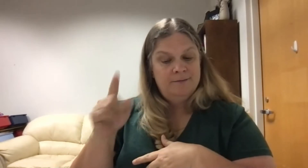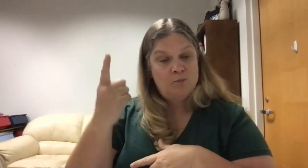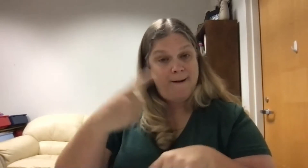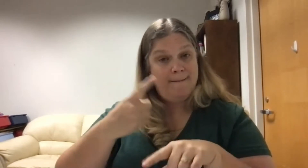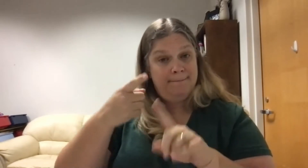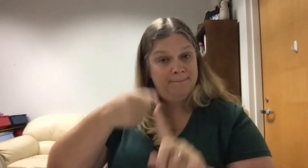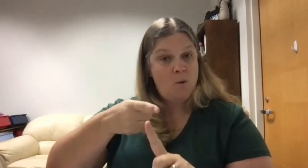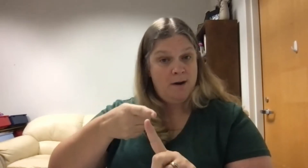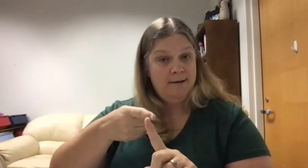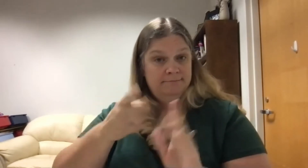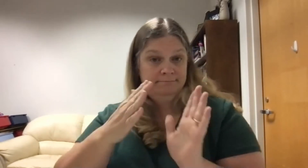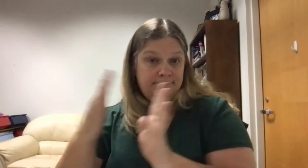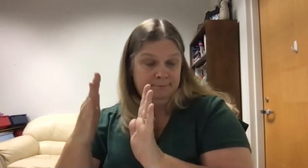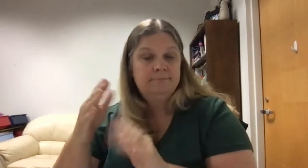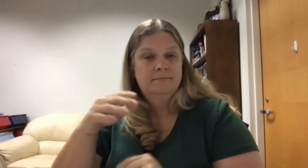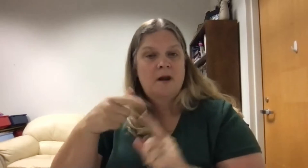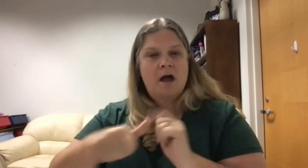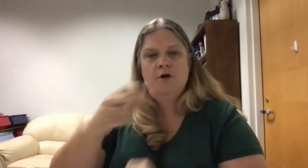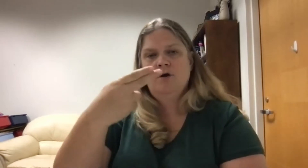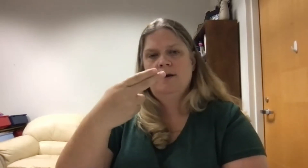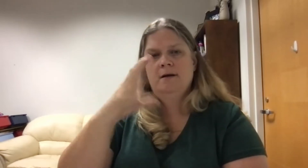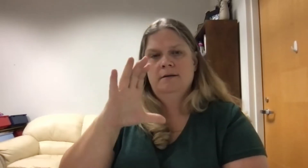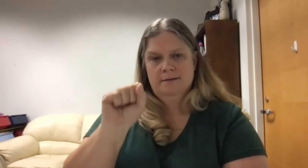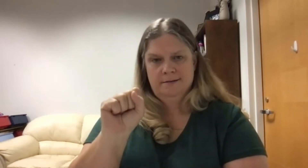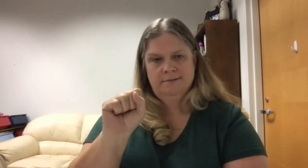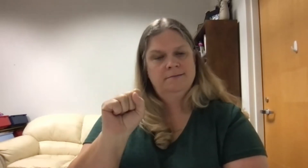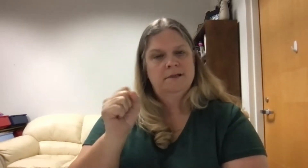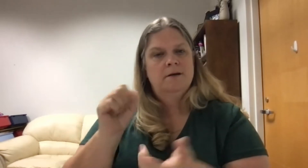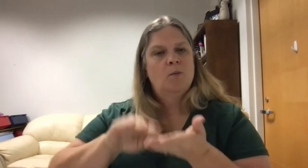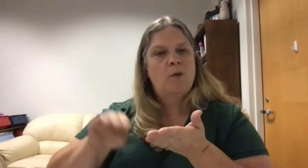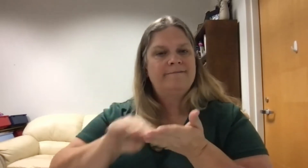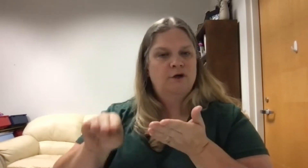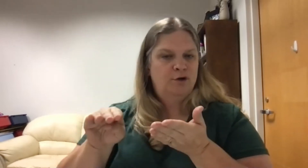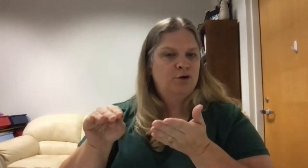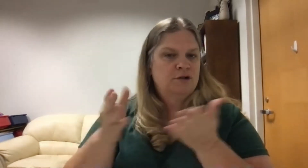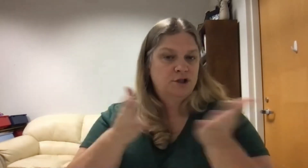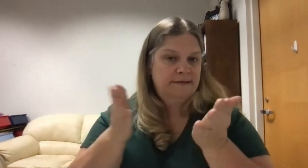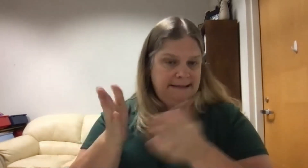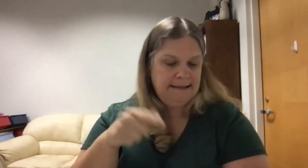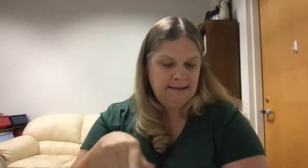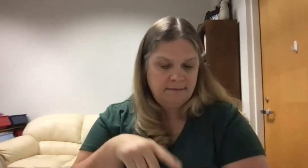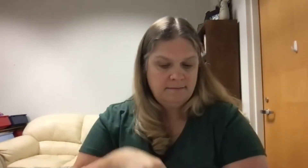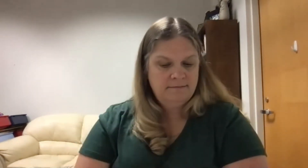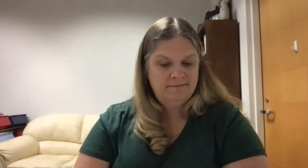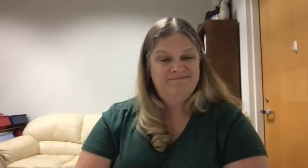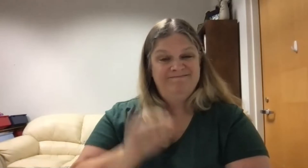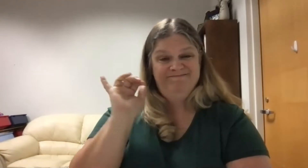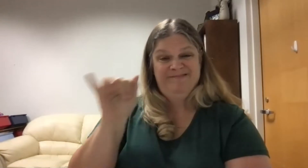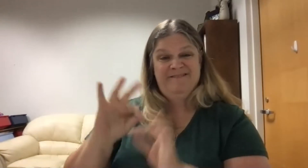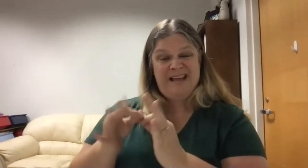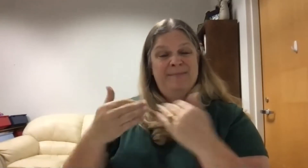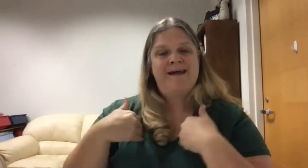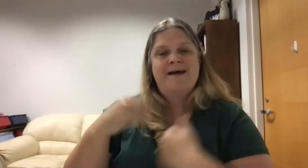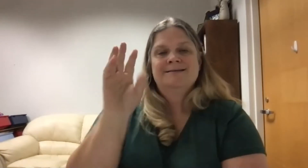And the mother also had mentioned that there was a point in time under HCS, waiver of